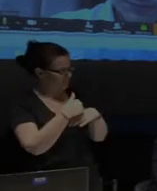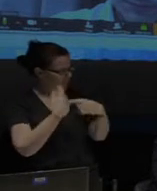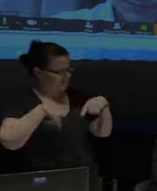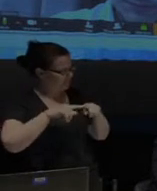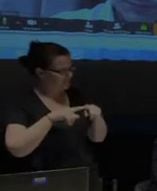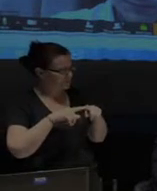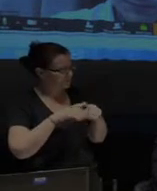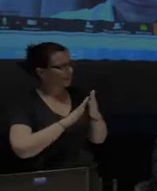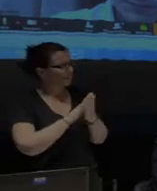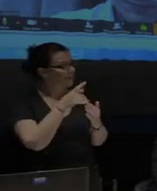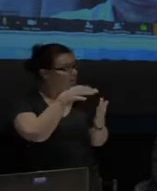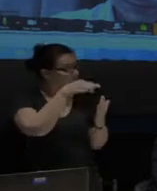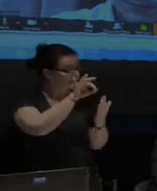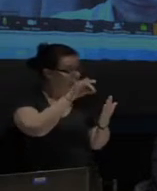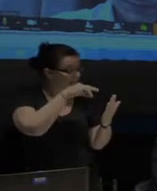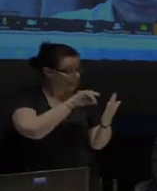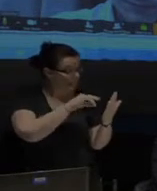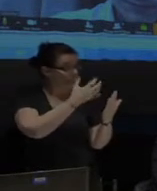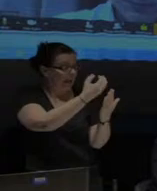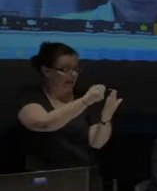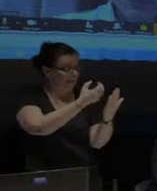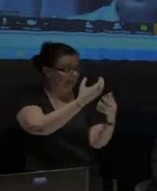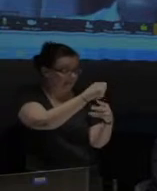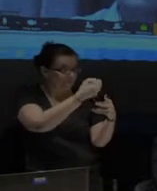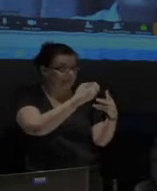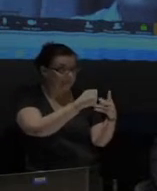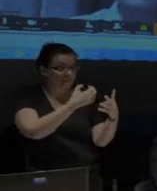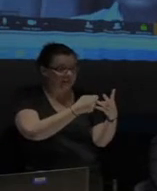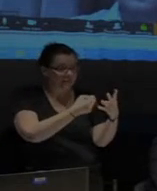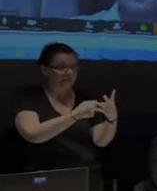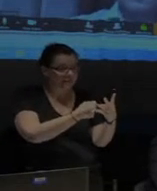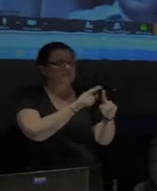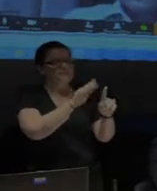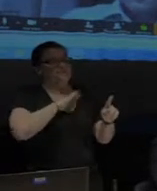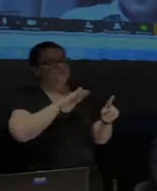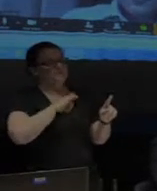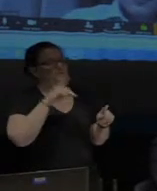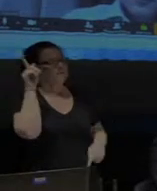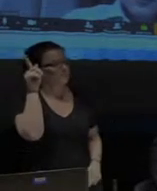tick the boxes, as long as we do what we're legally required to do, it's okay.